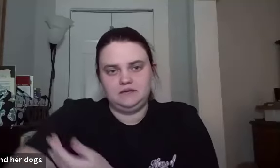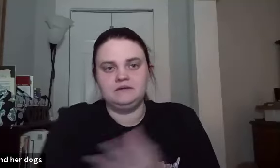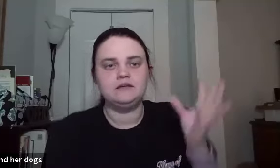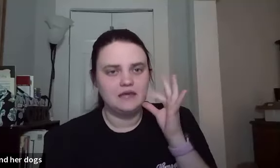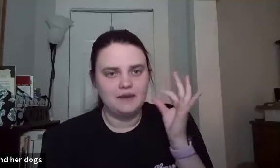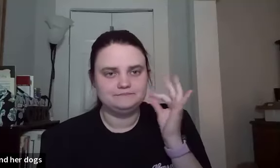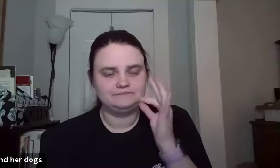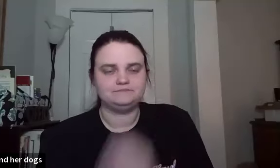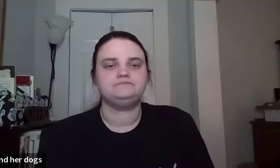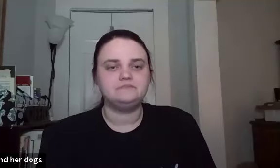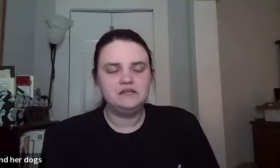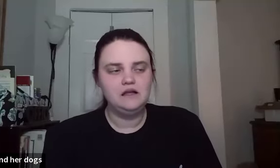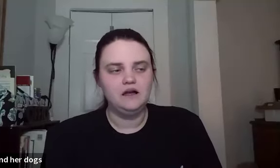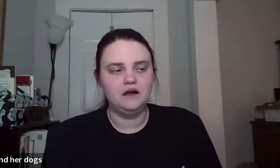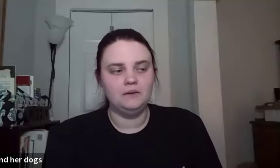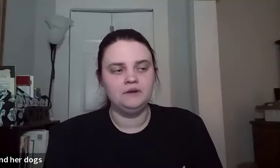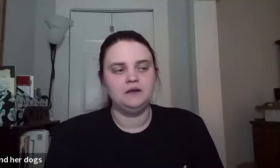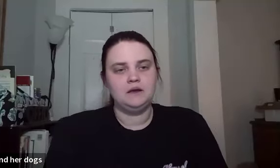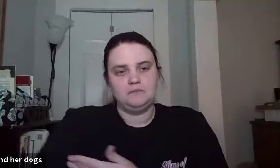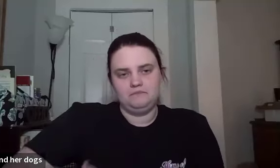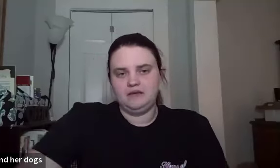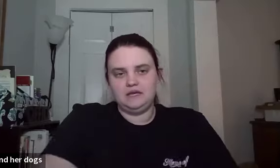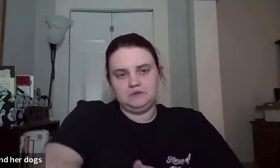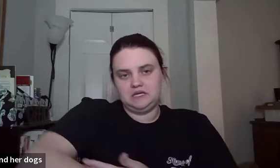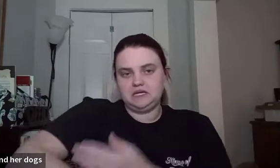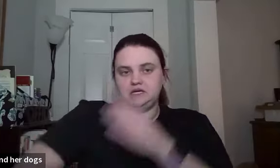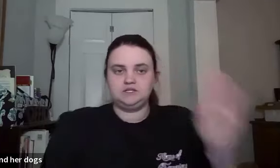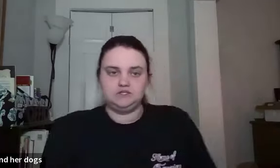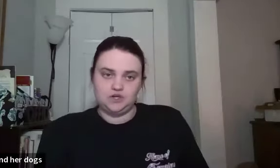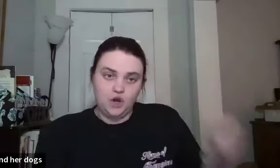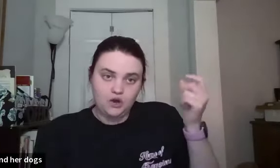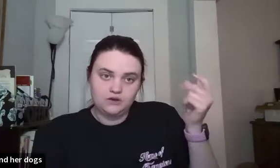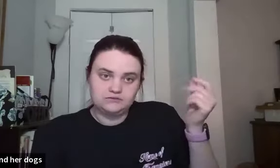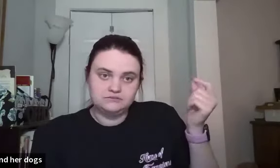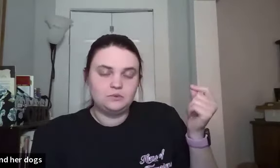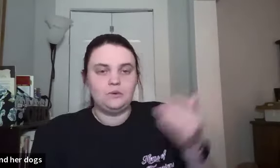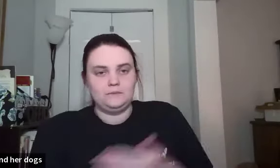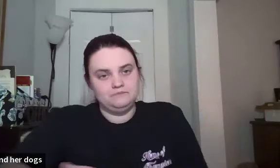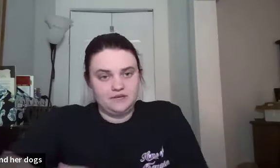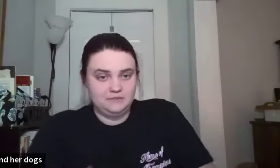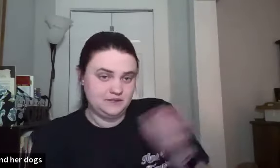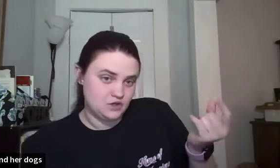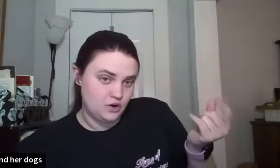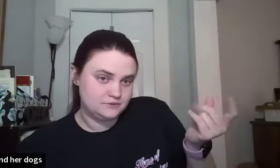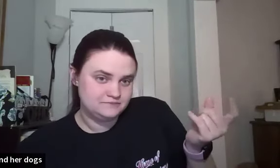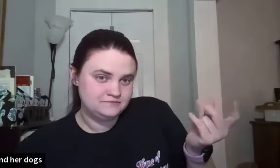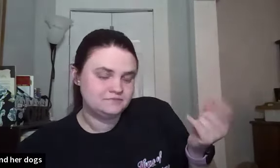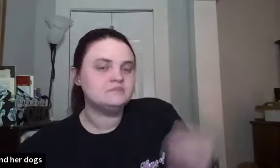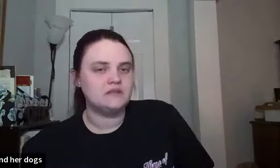baby cat. Um, baby dog or baby dog. It's